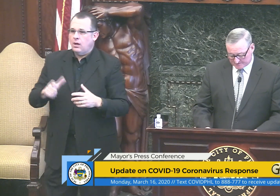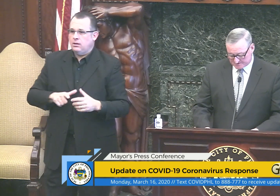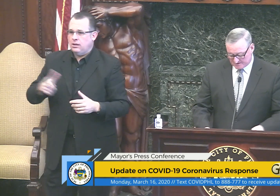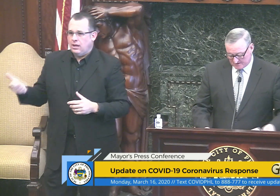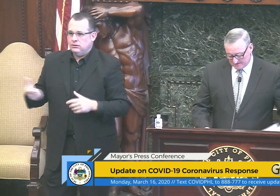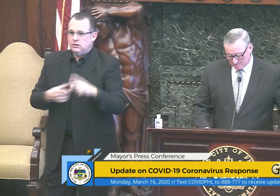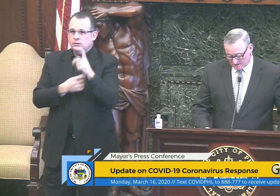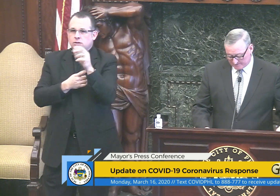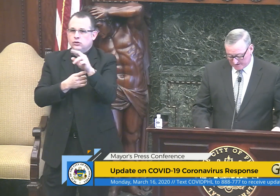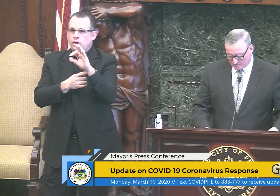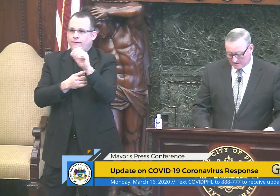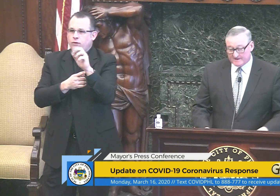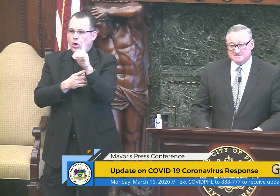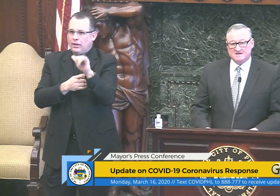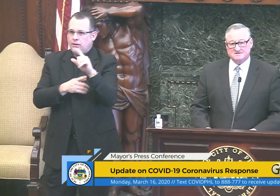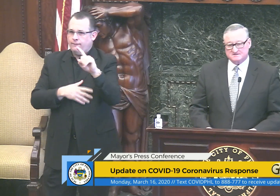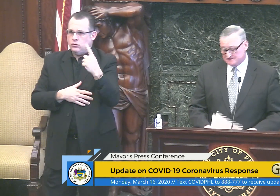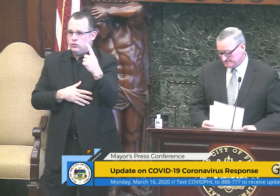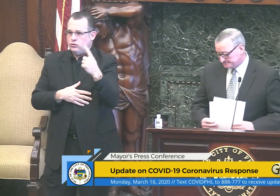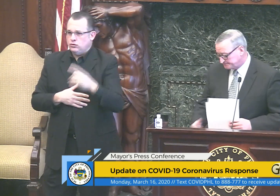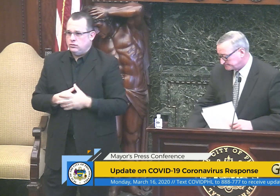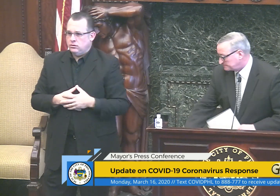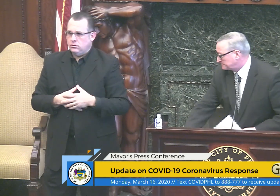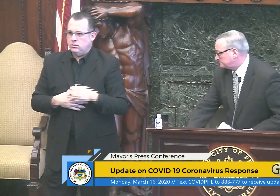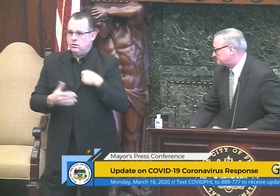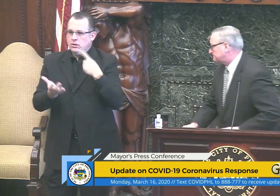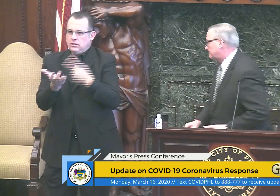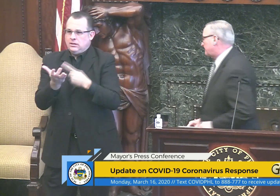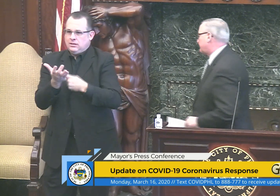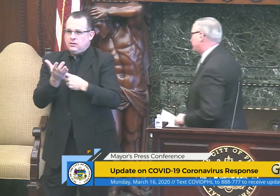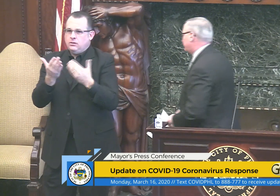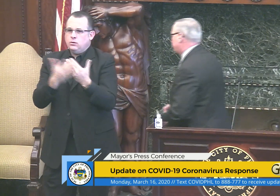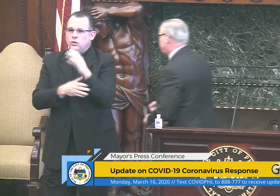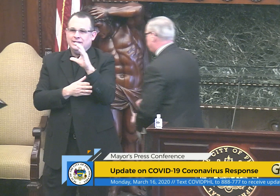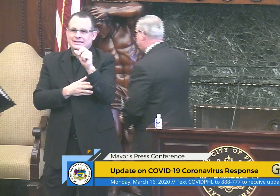Farley first. He will update you on the latest cases.